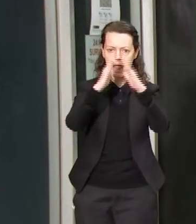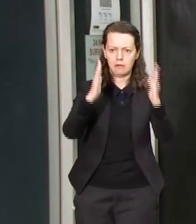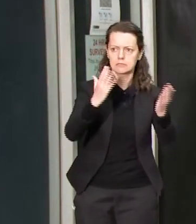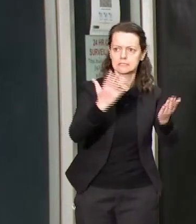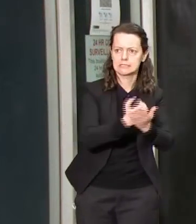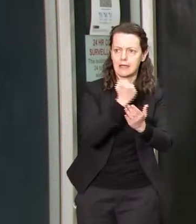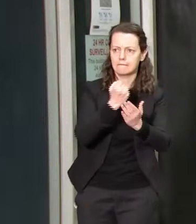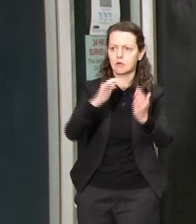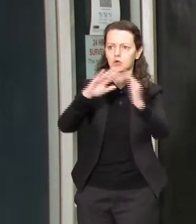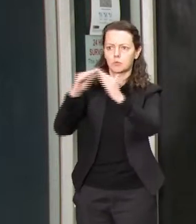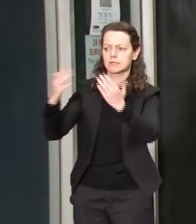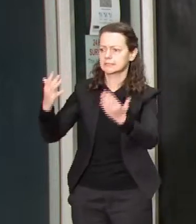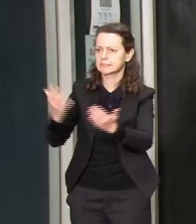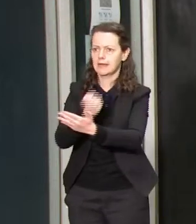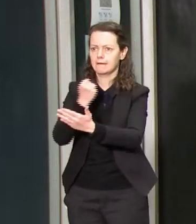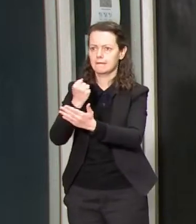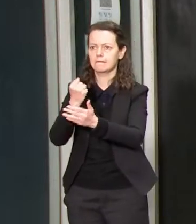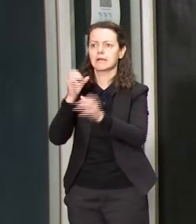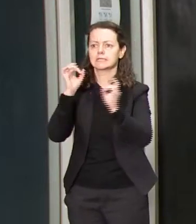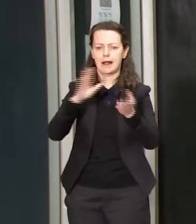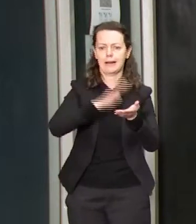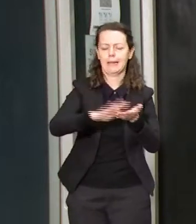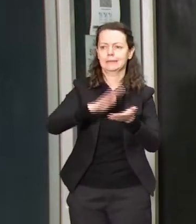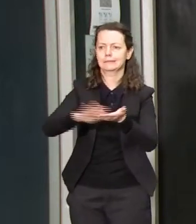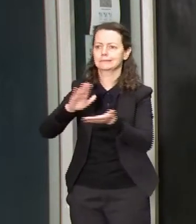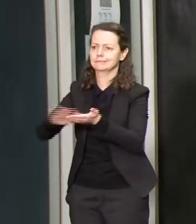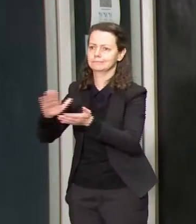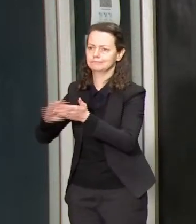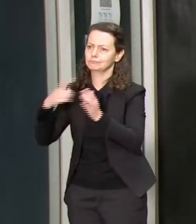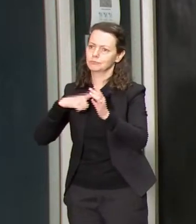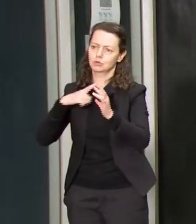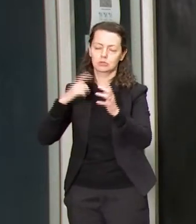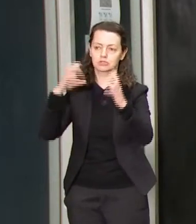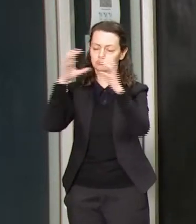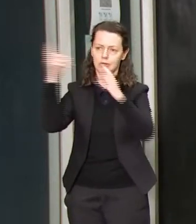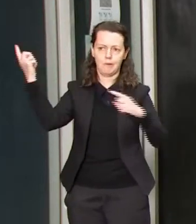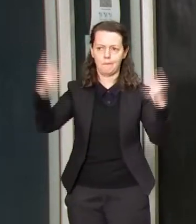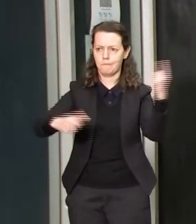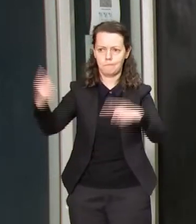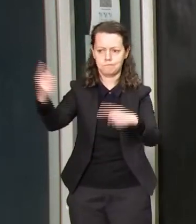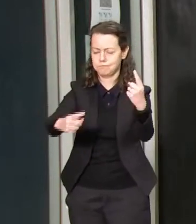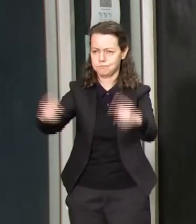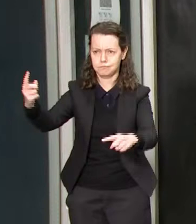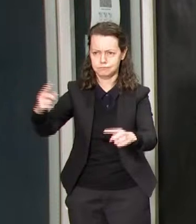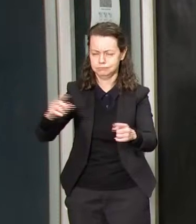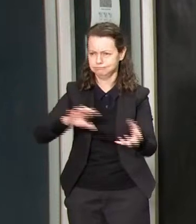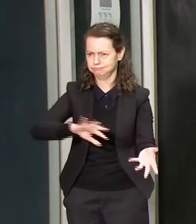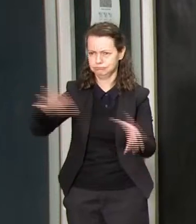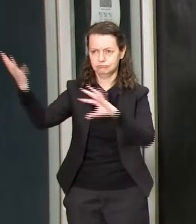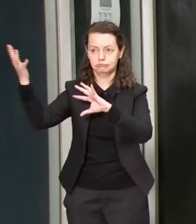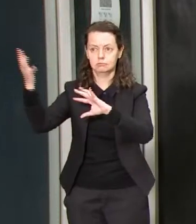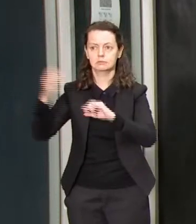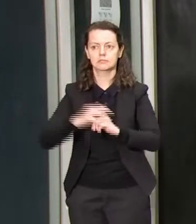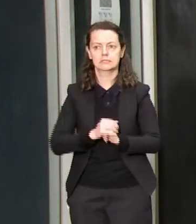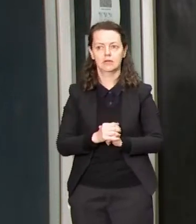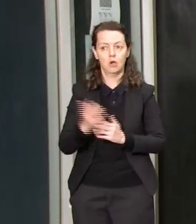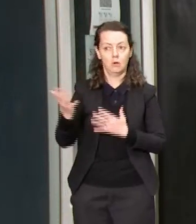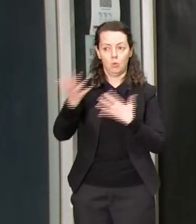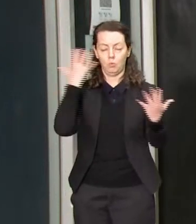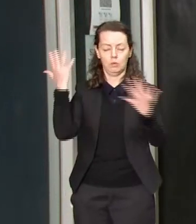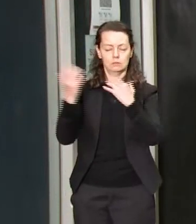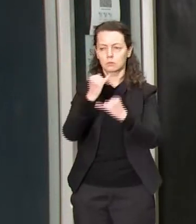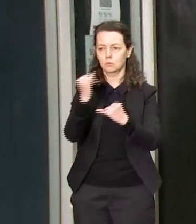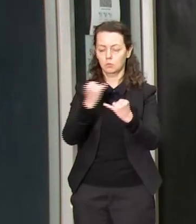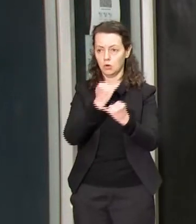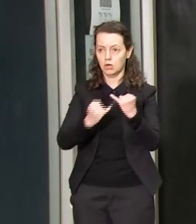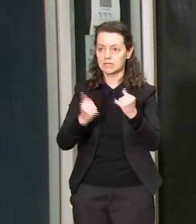safe as the clean-up starts from this wild and devastating weather. And what we do know is that it is not over